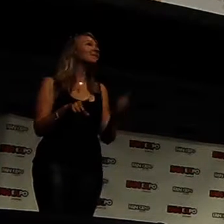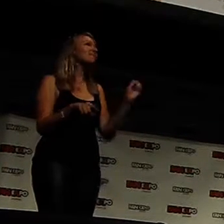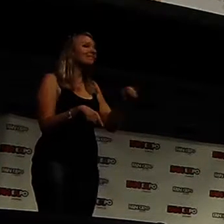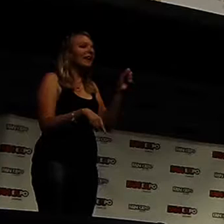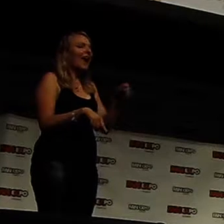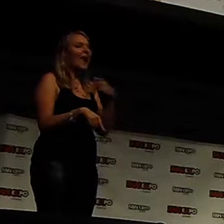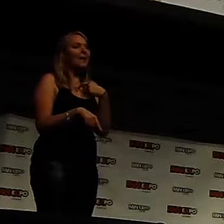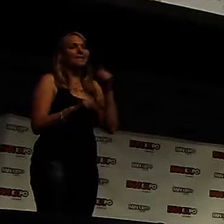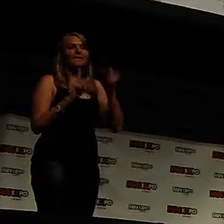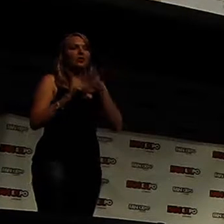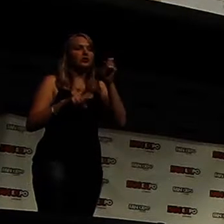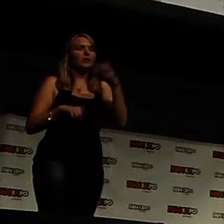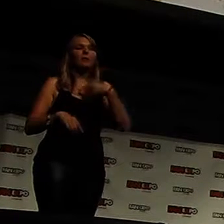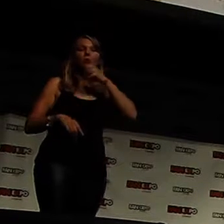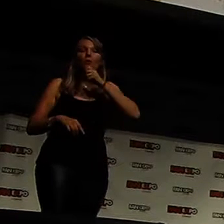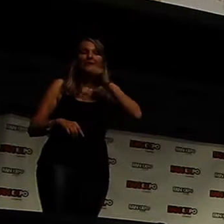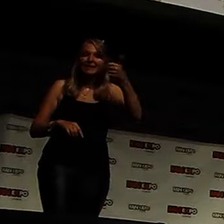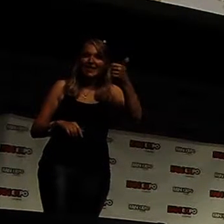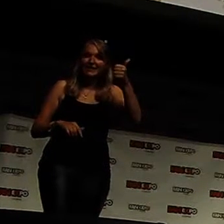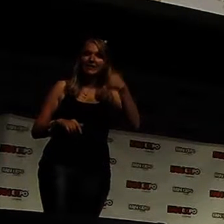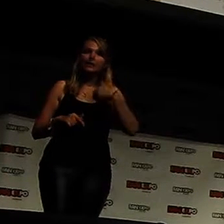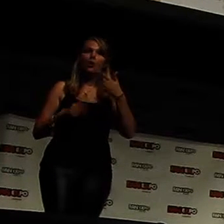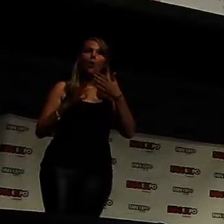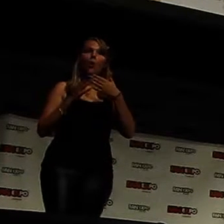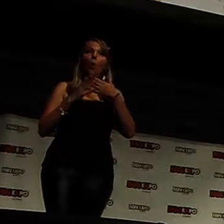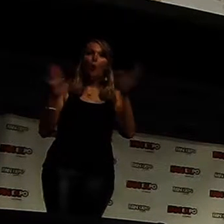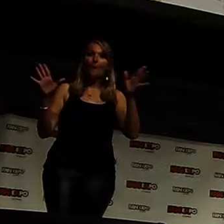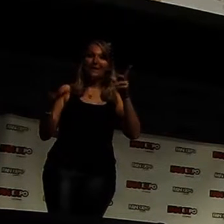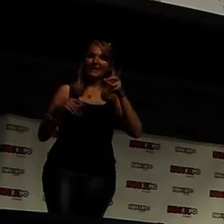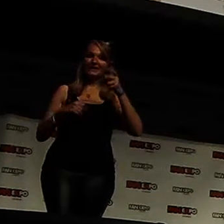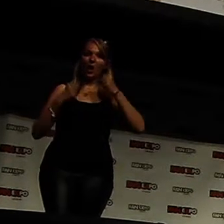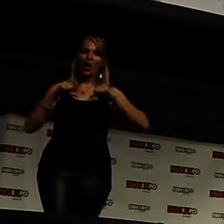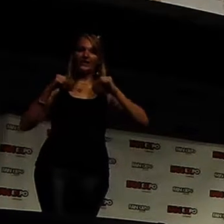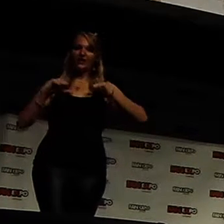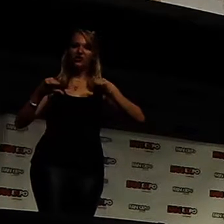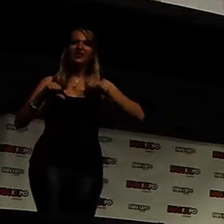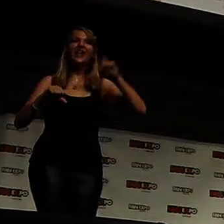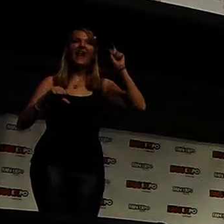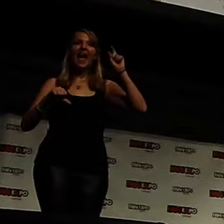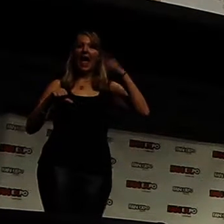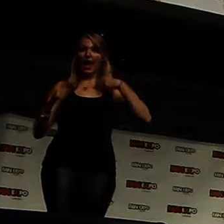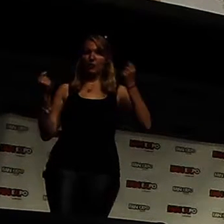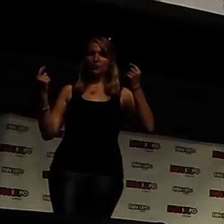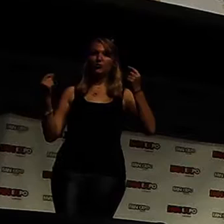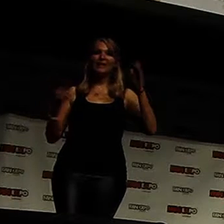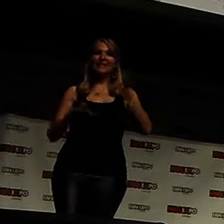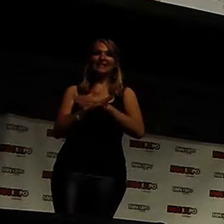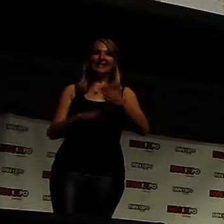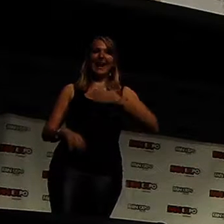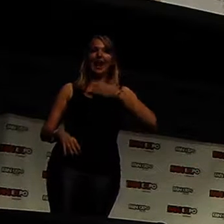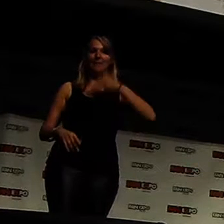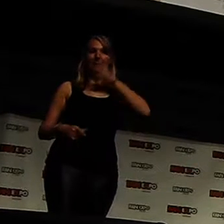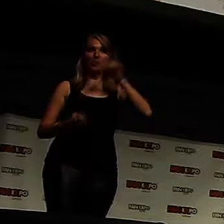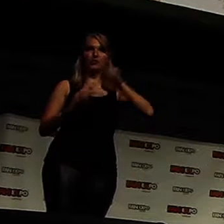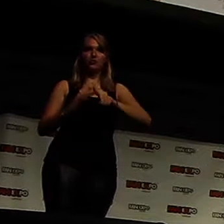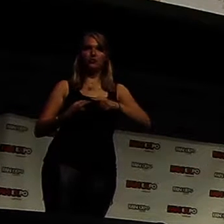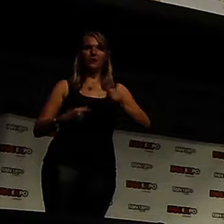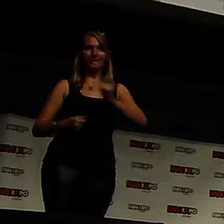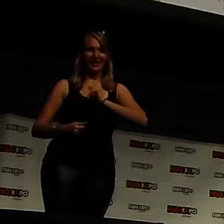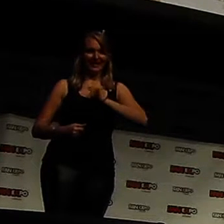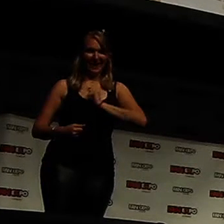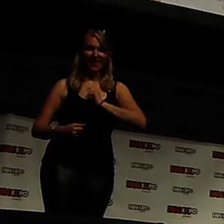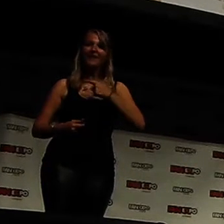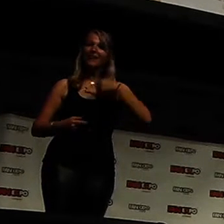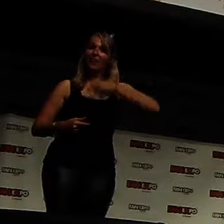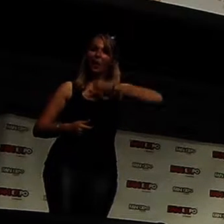when I was like 10 years old, and I went to an audition, and I had to sing Happy Birthday to myself. Was the audition, and I got the part. It was in